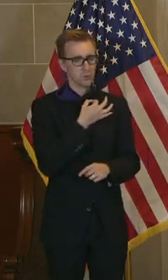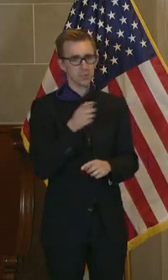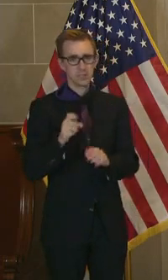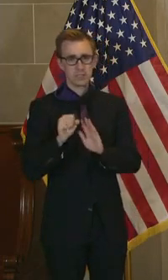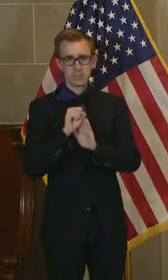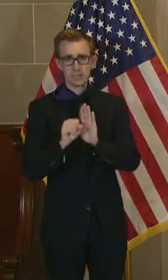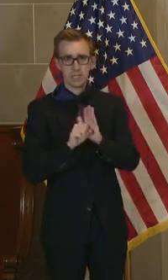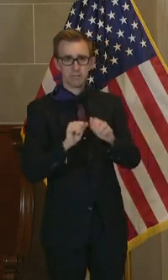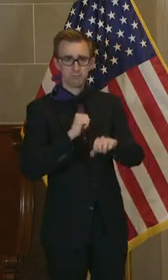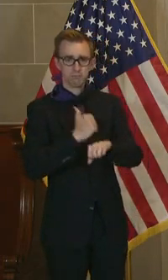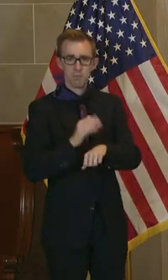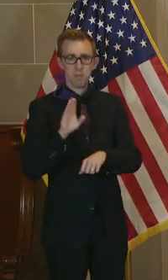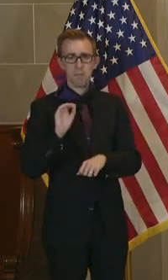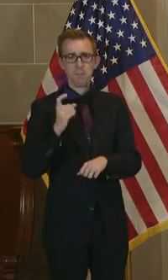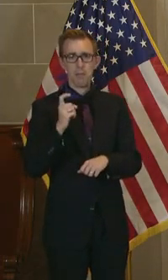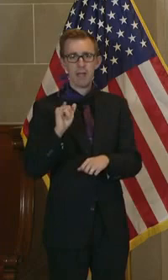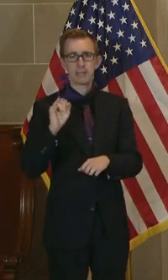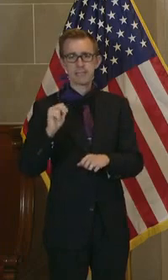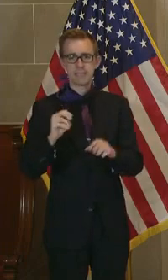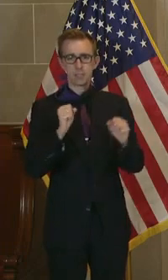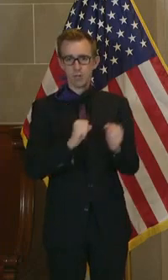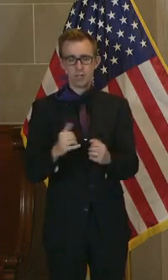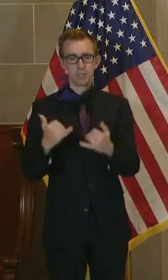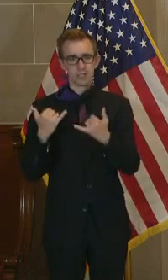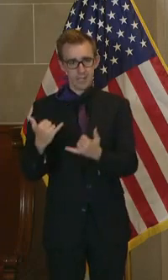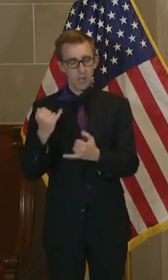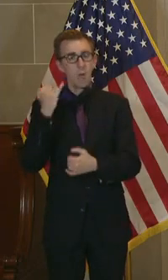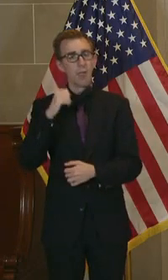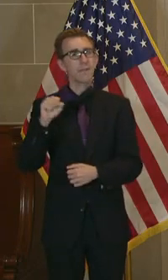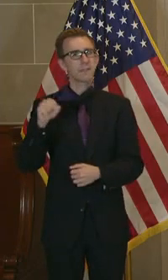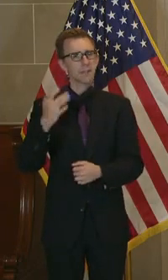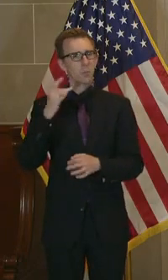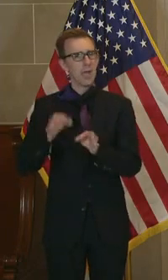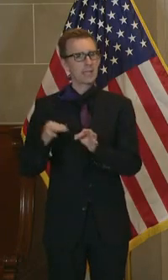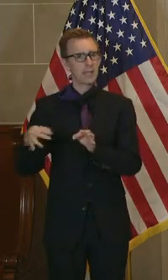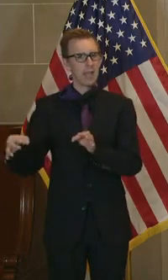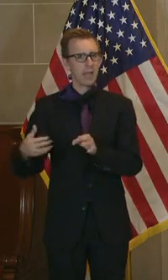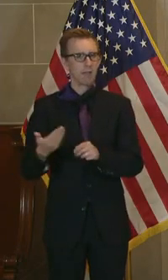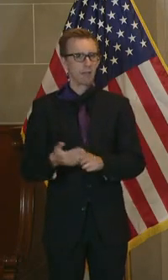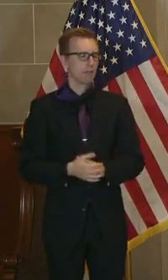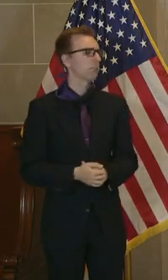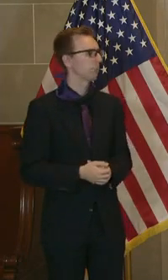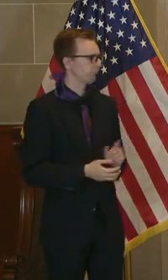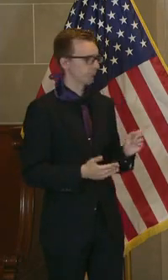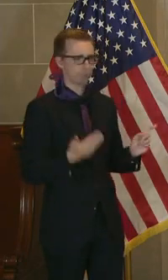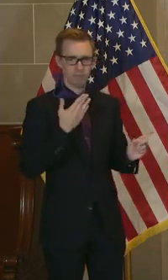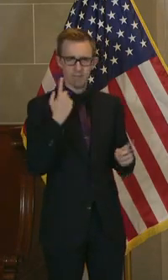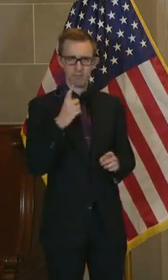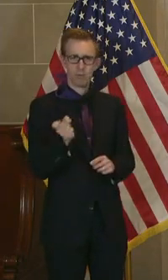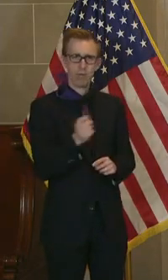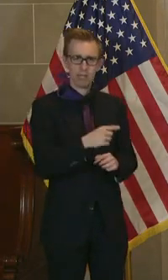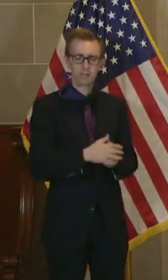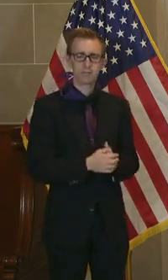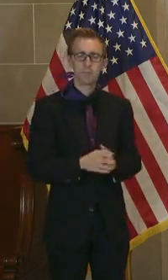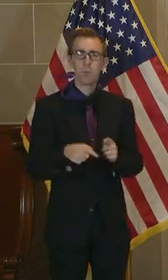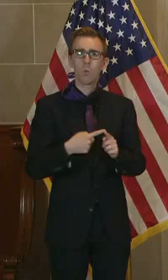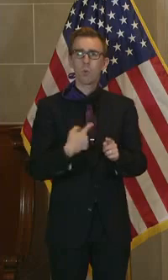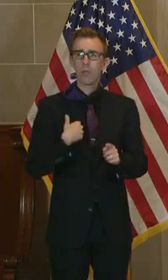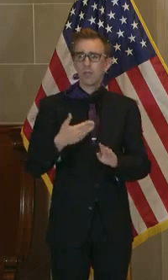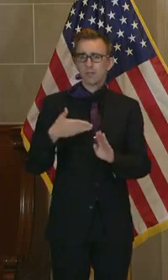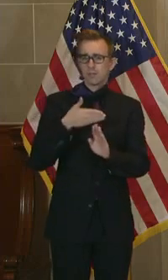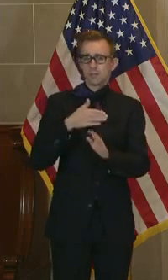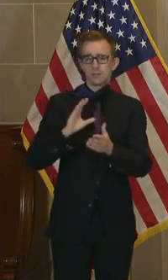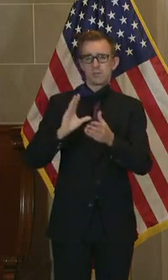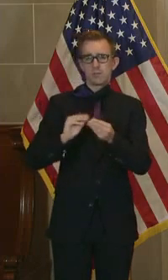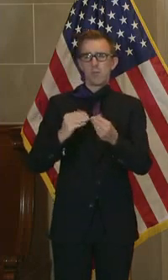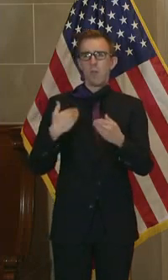state implementing its boxed-in strategy now, and if so, why the delay? Well, thank you for the question. I think when we last talked, we had